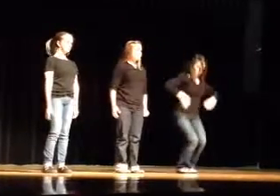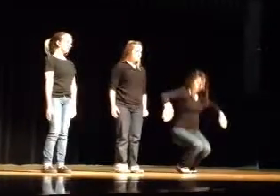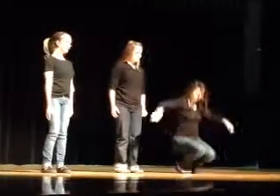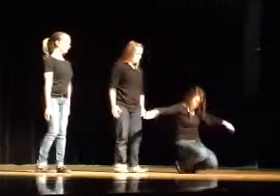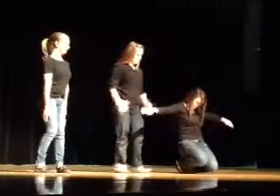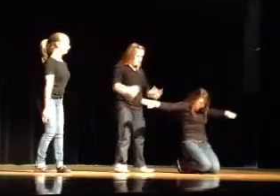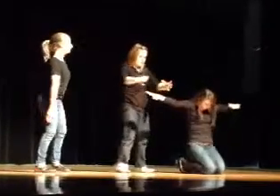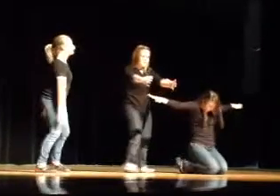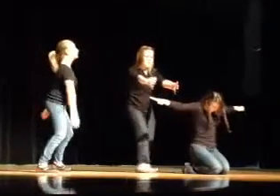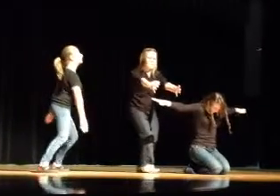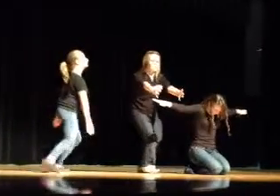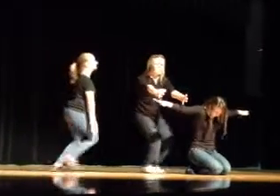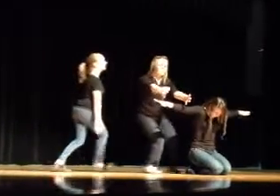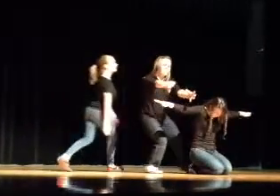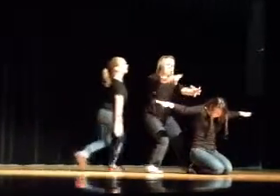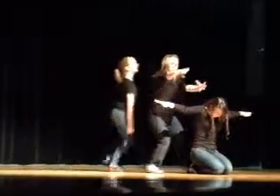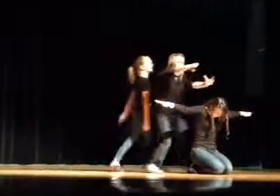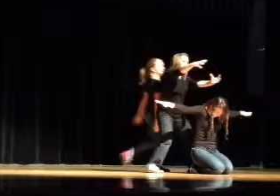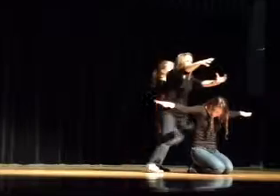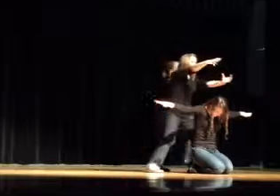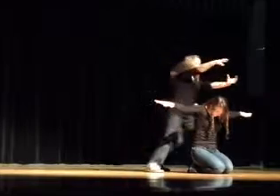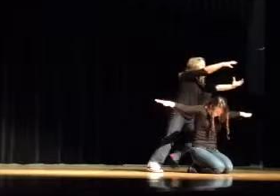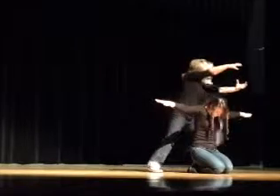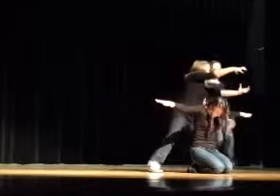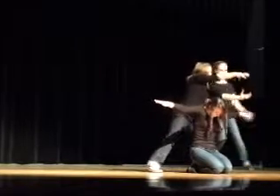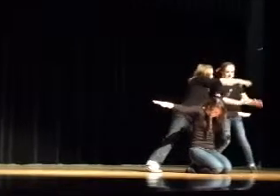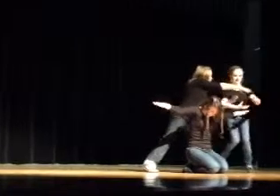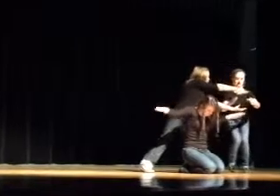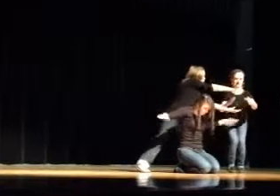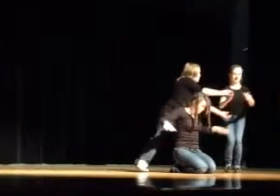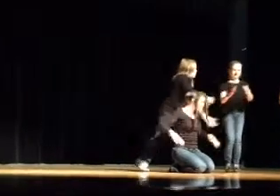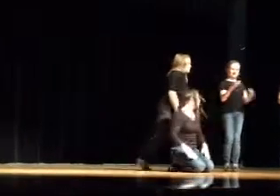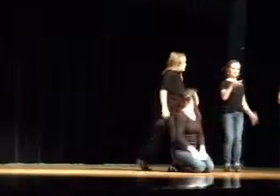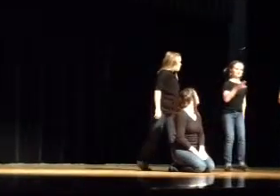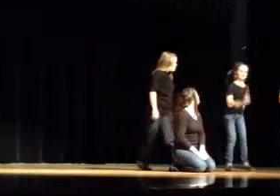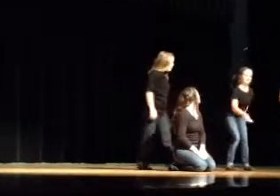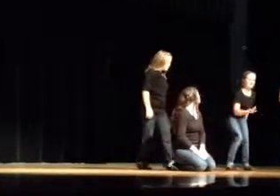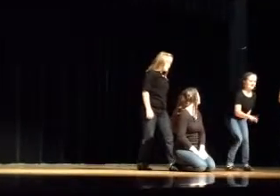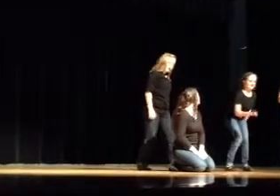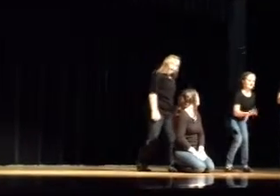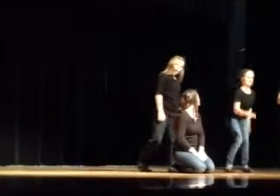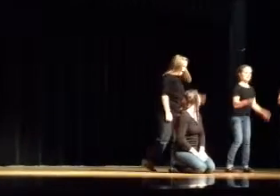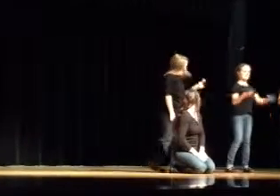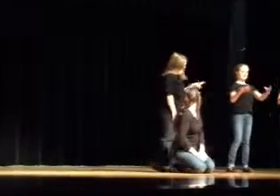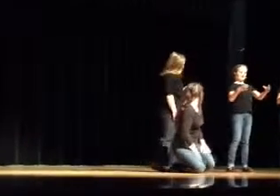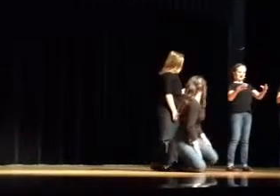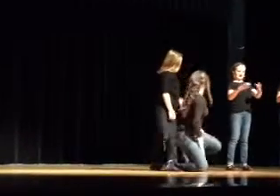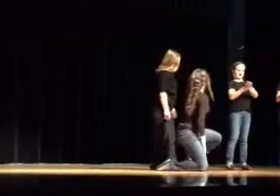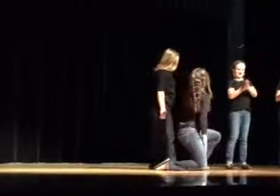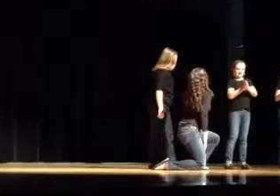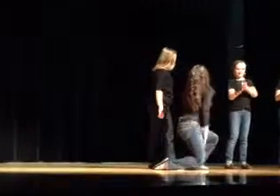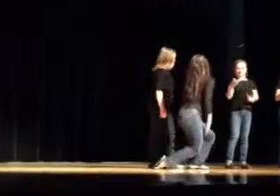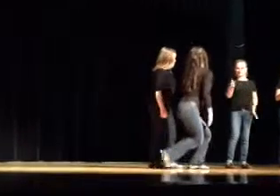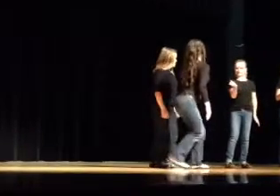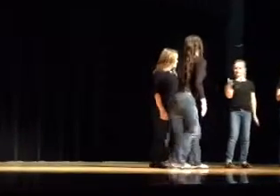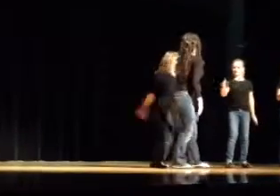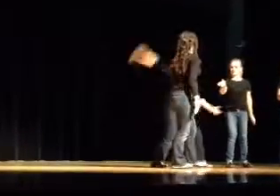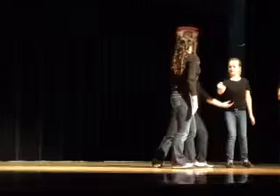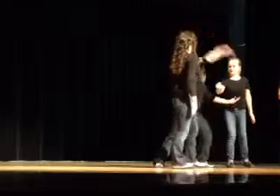sun from rise to set, or bounce it like a ball. Catch a fish in a